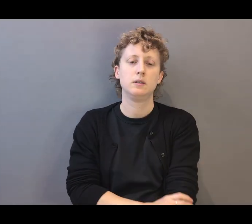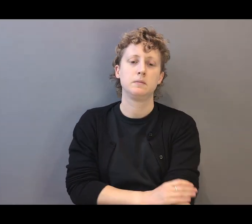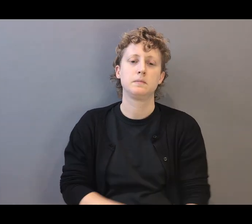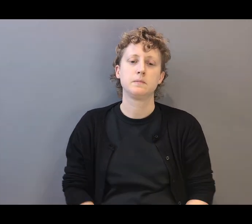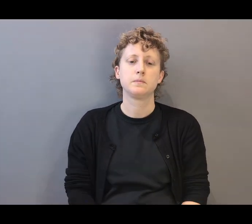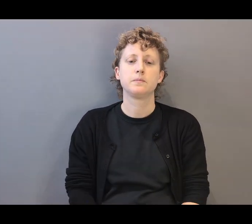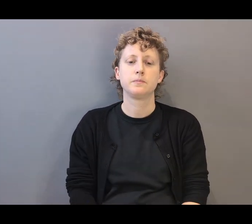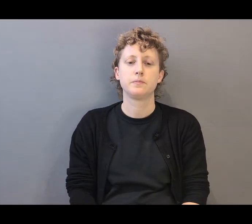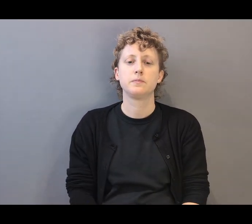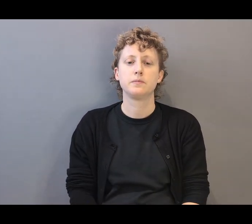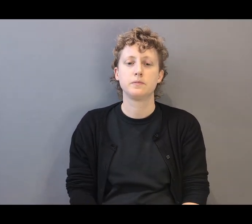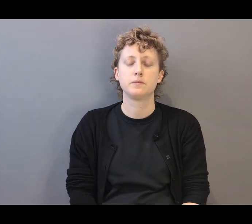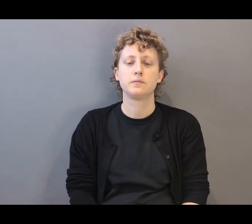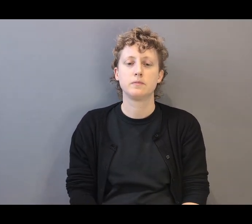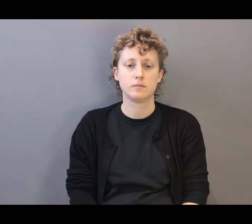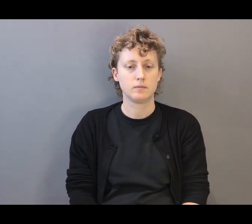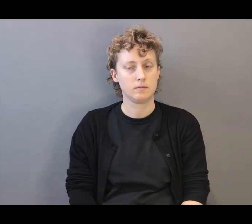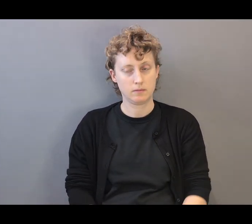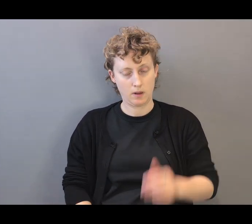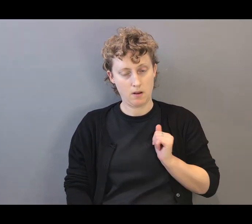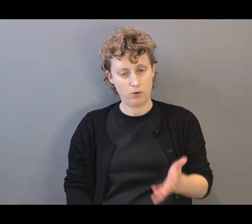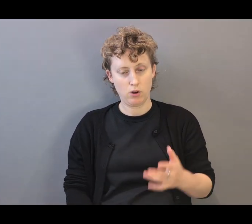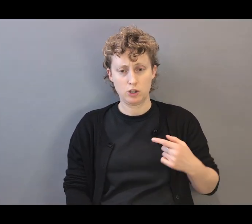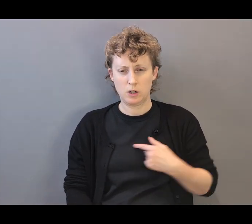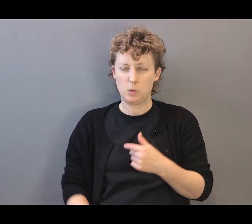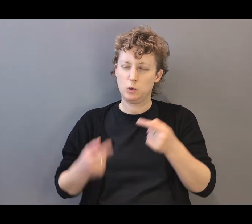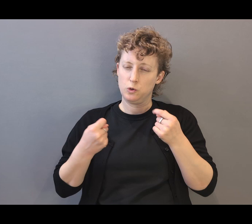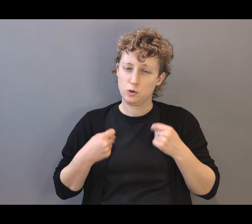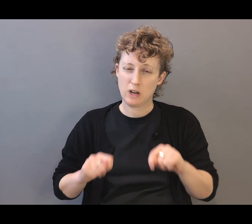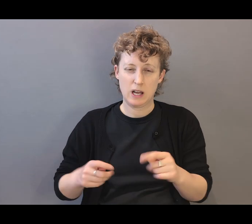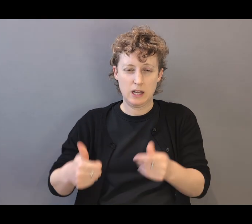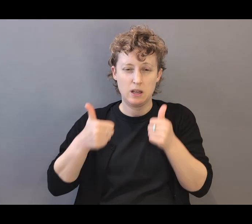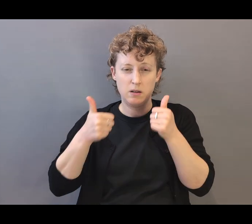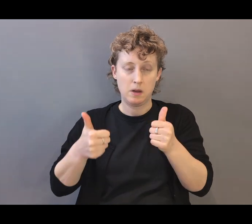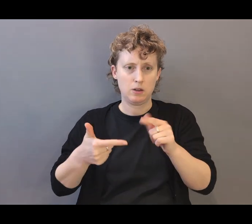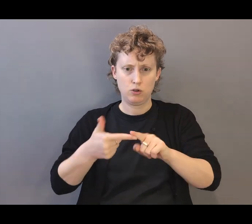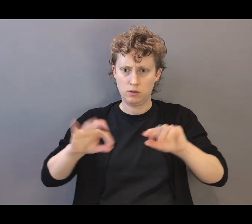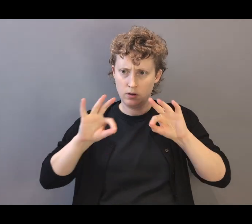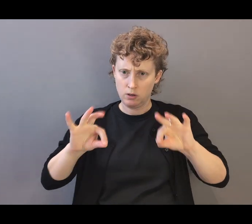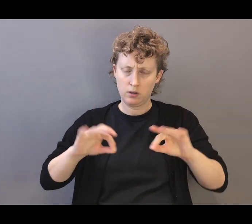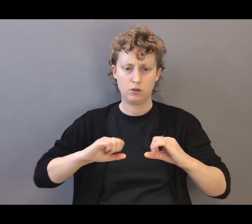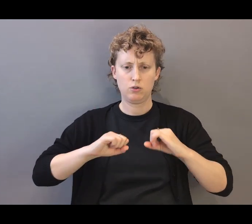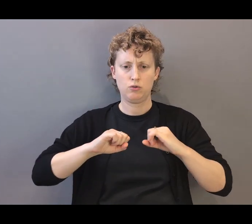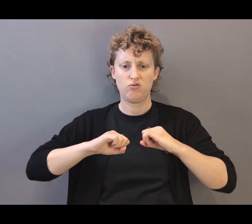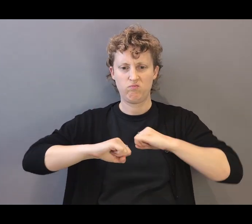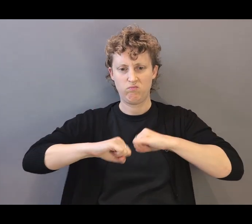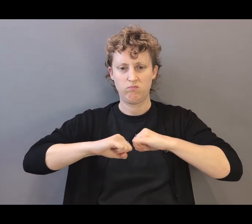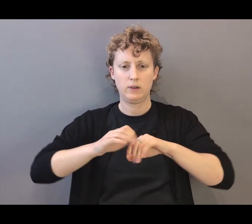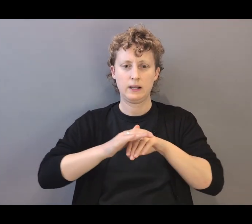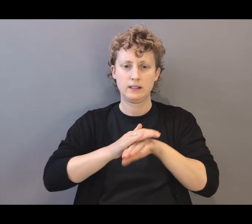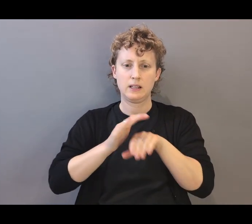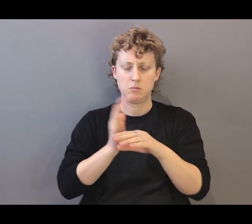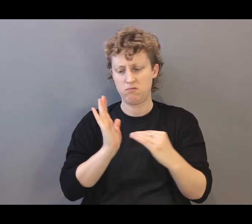disabilities, we will be doing our best to ensure that there's strong accessibility provision in